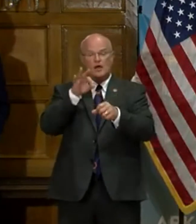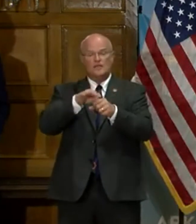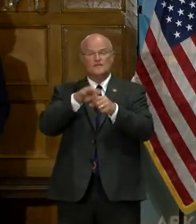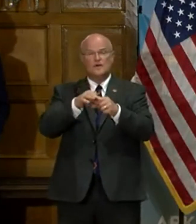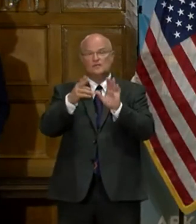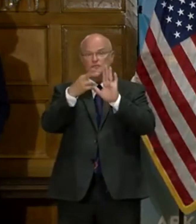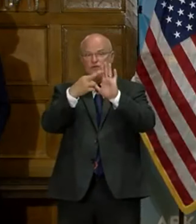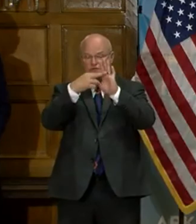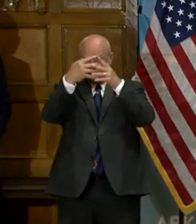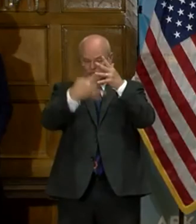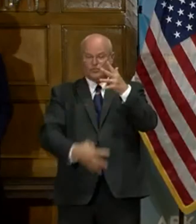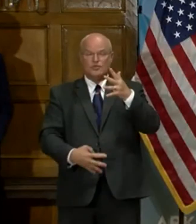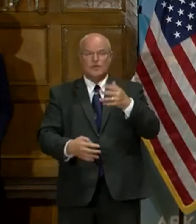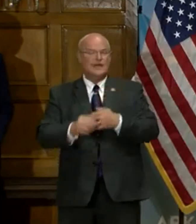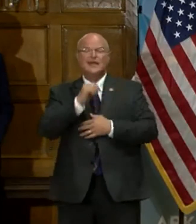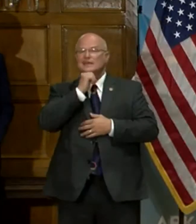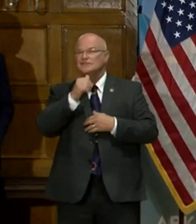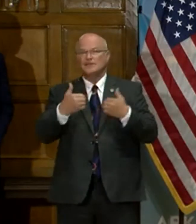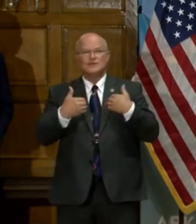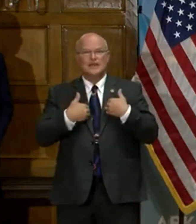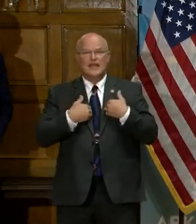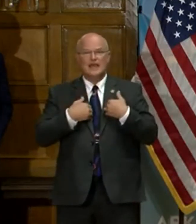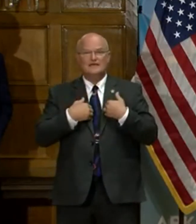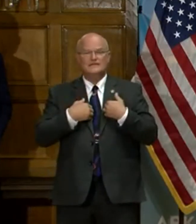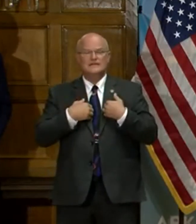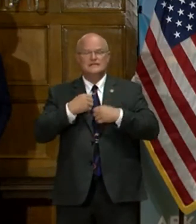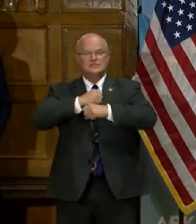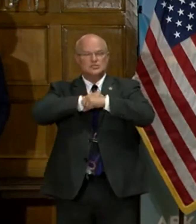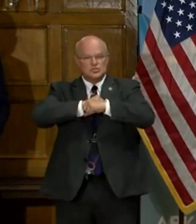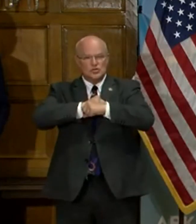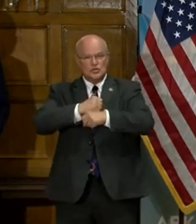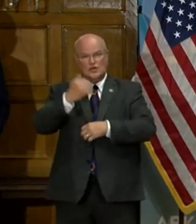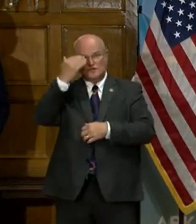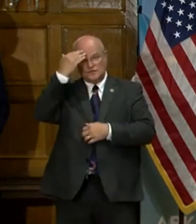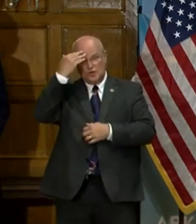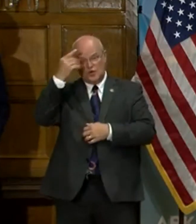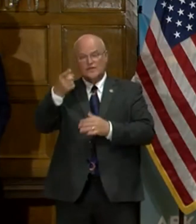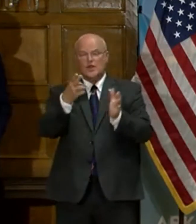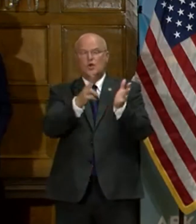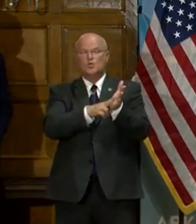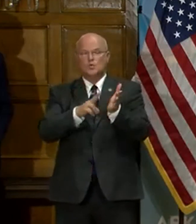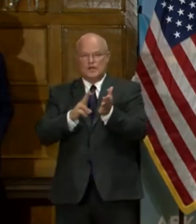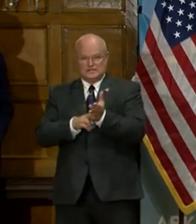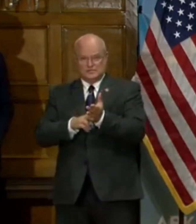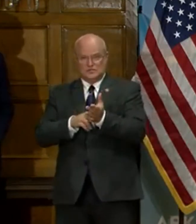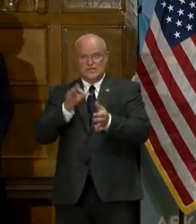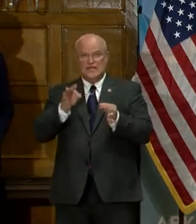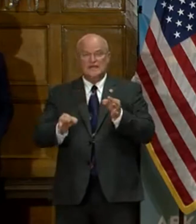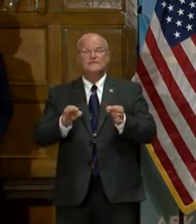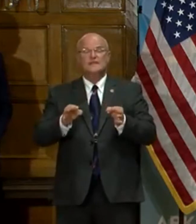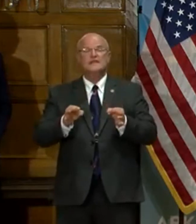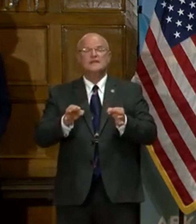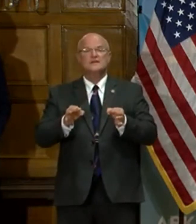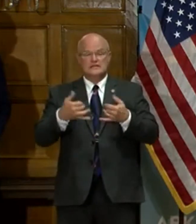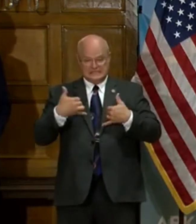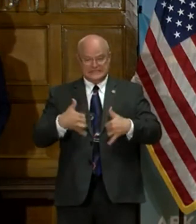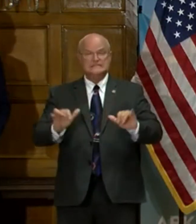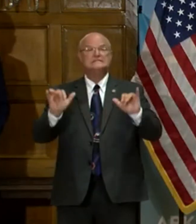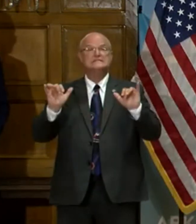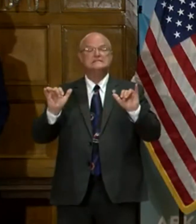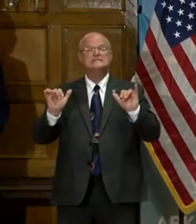voter registration, and you don't have the security of knowing that they are registered and if they are, or if they're